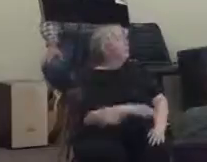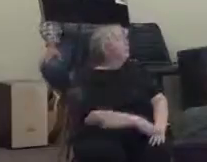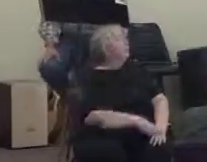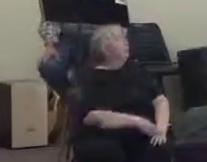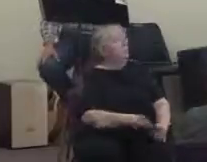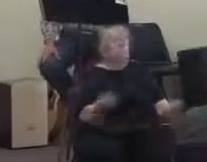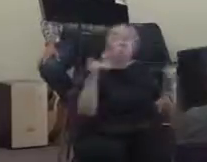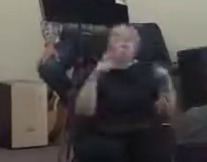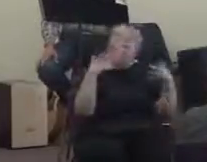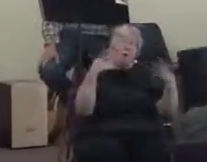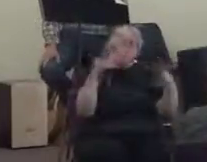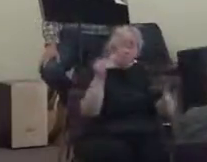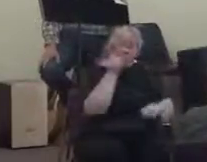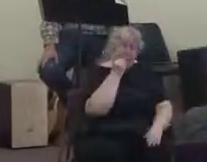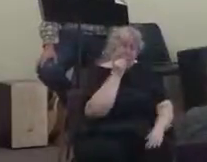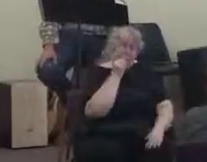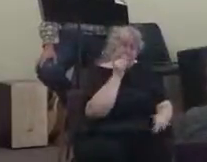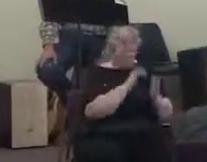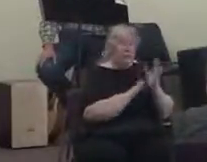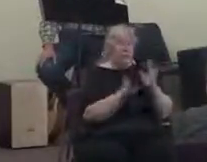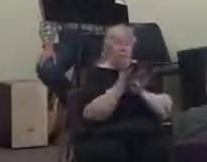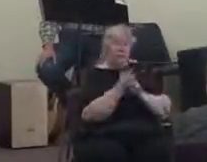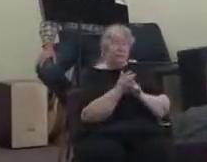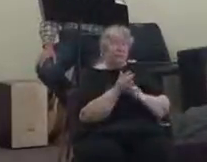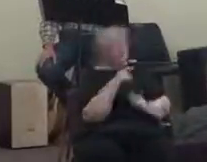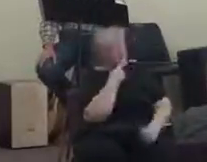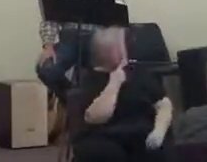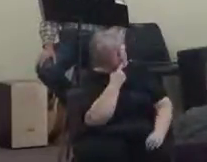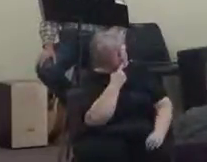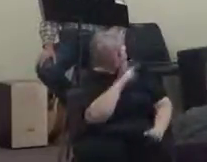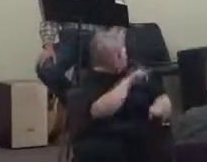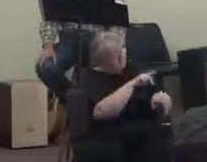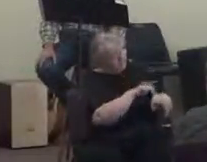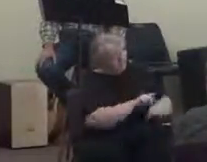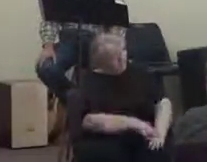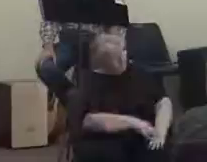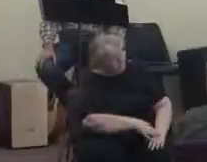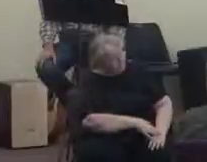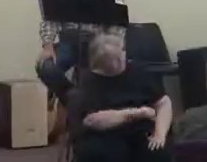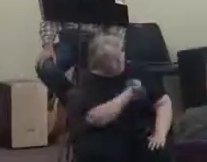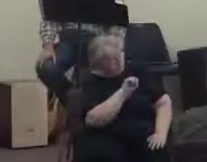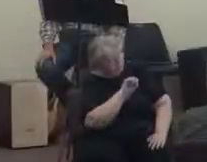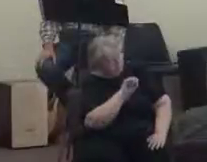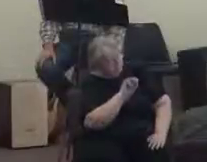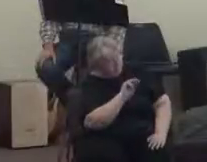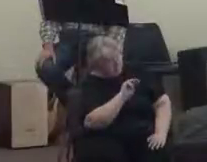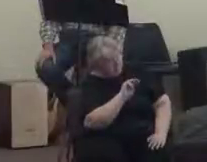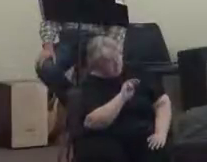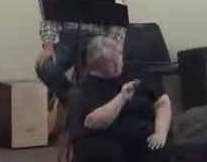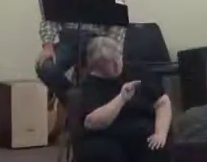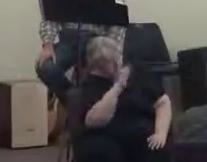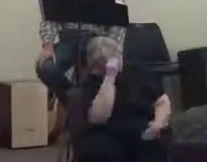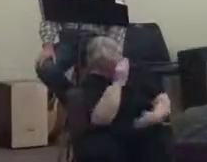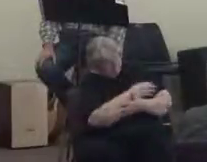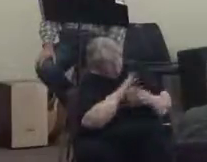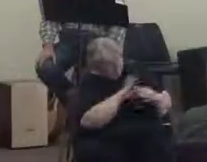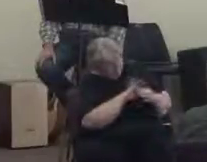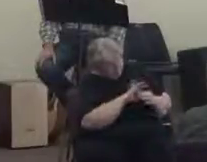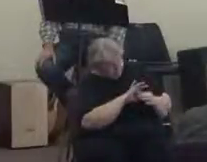When they had finished eating, Jesus said to Simon Peter, Simon, son of John, do